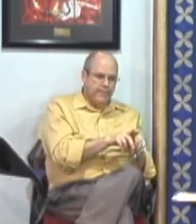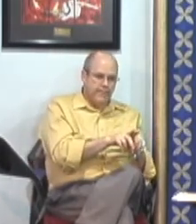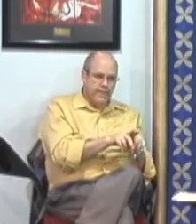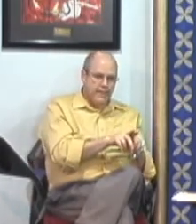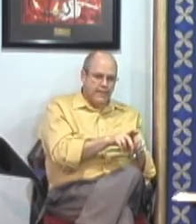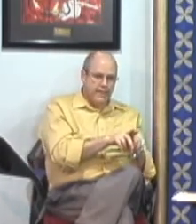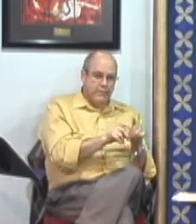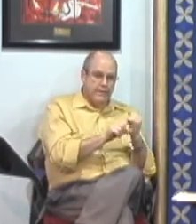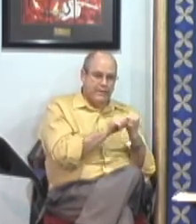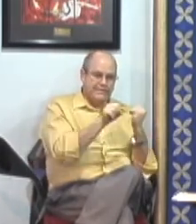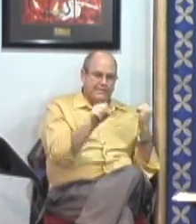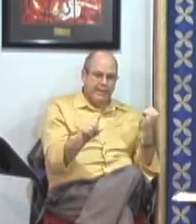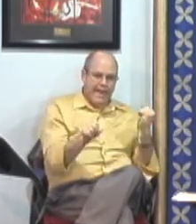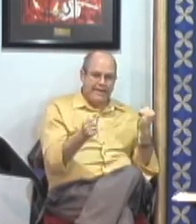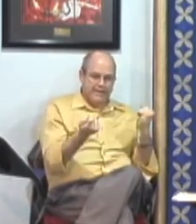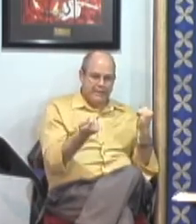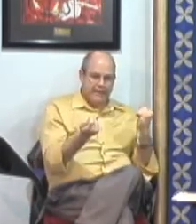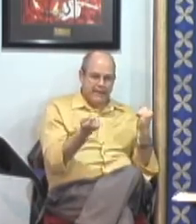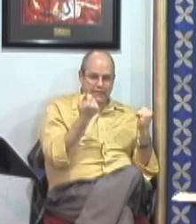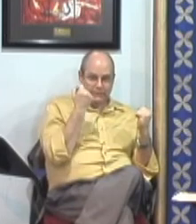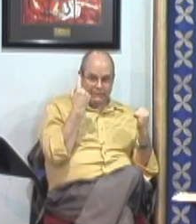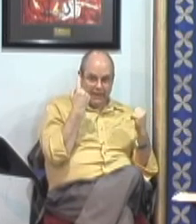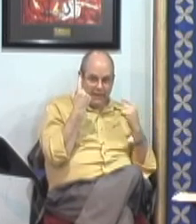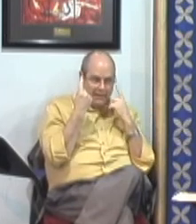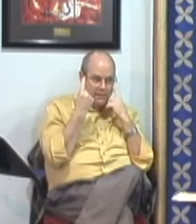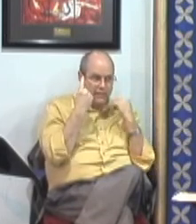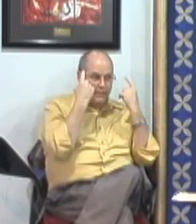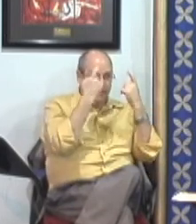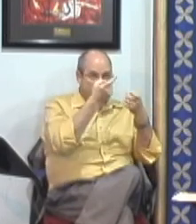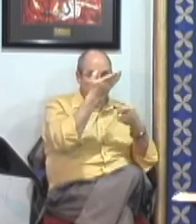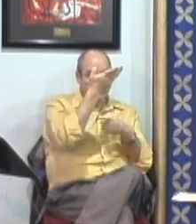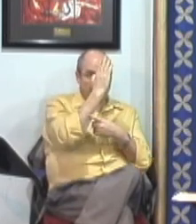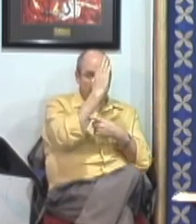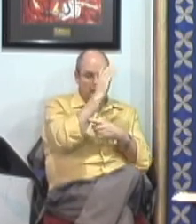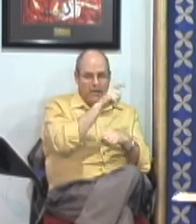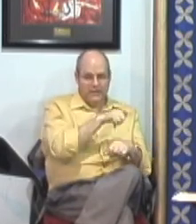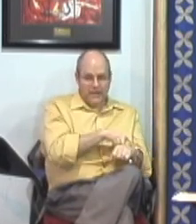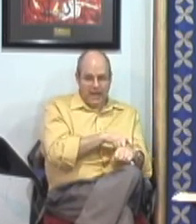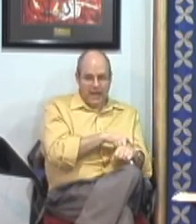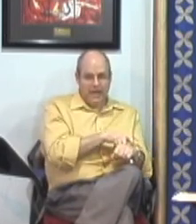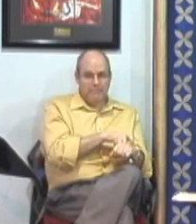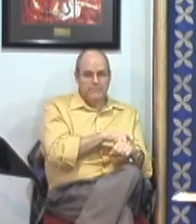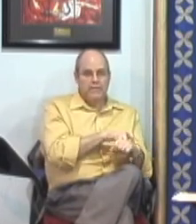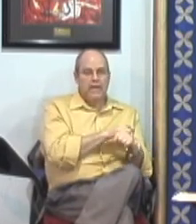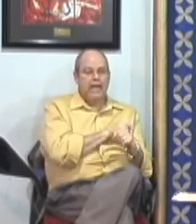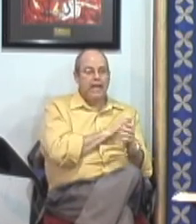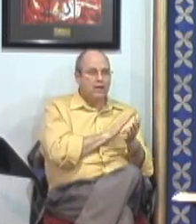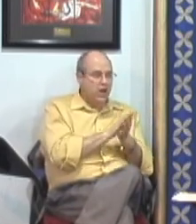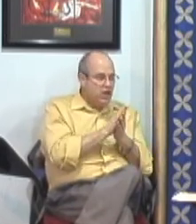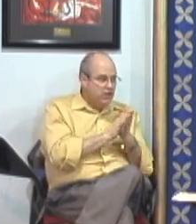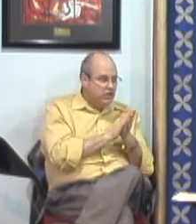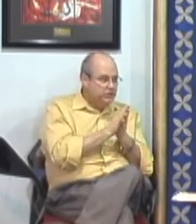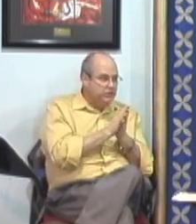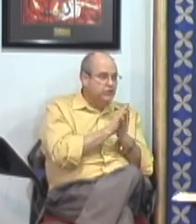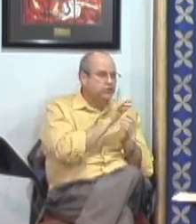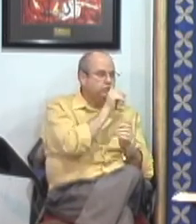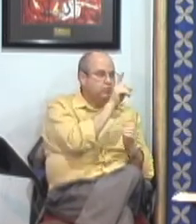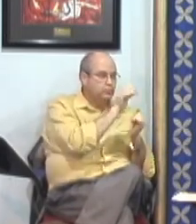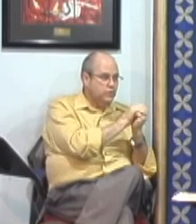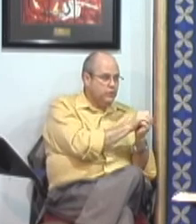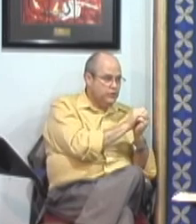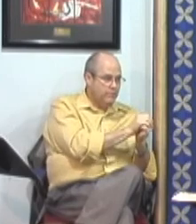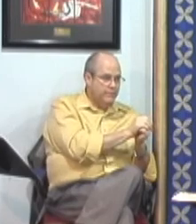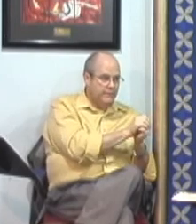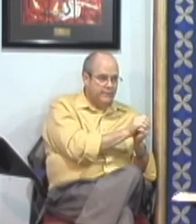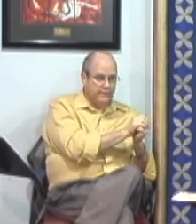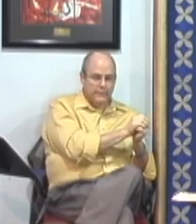could expand this a little bit and understand that giving God our time and energy is also true worship,